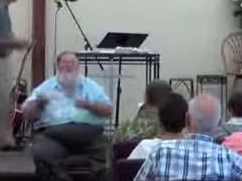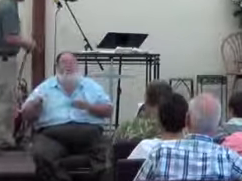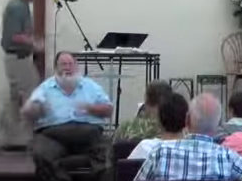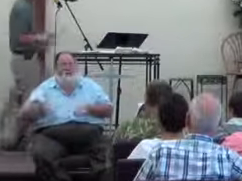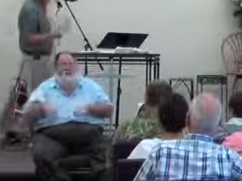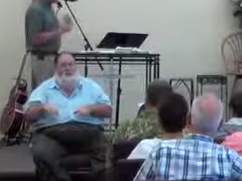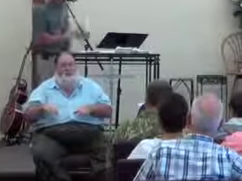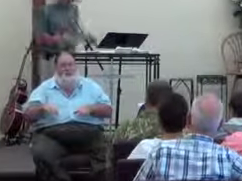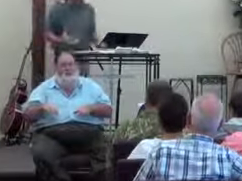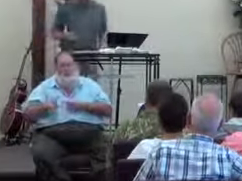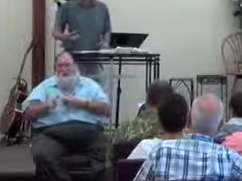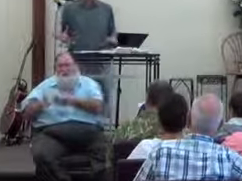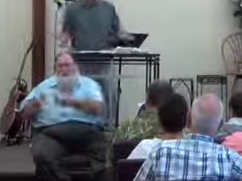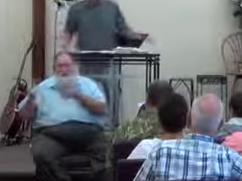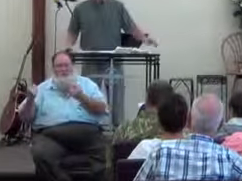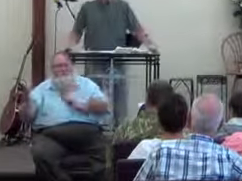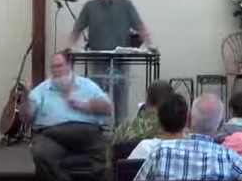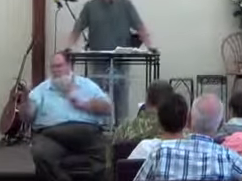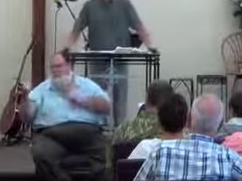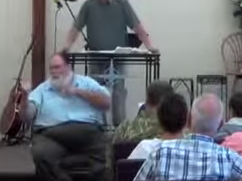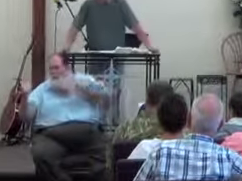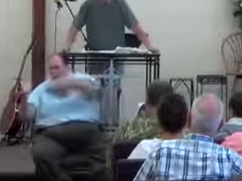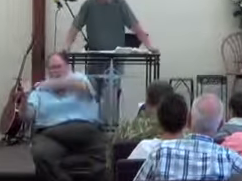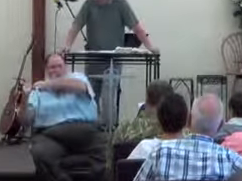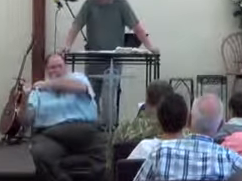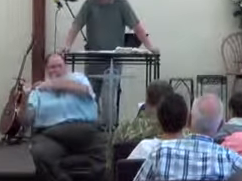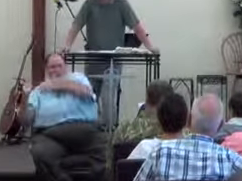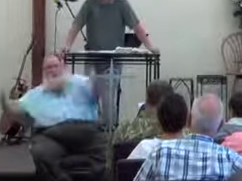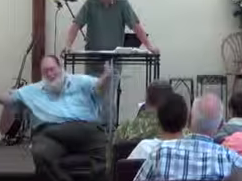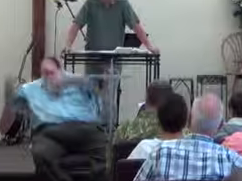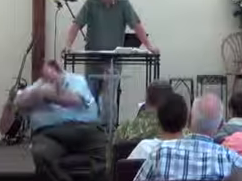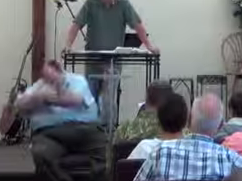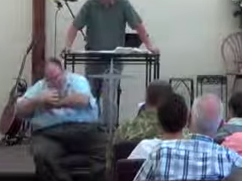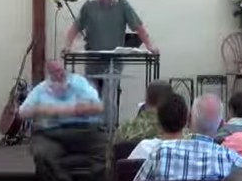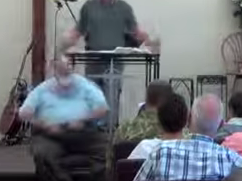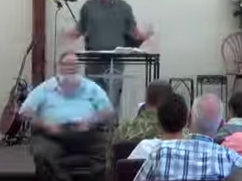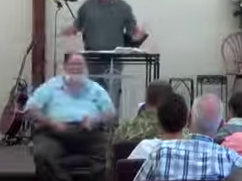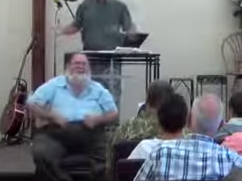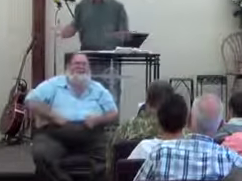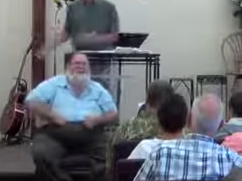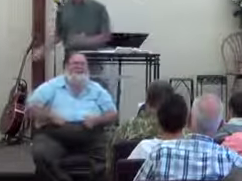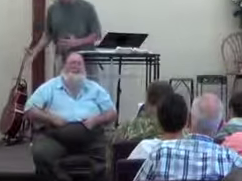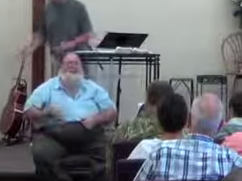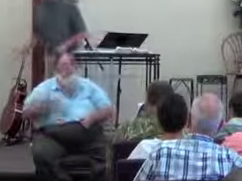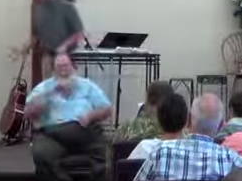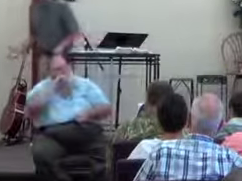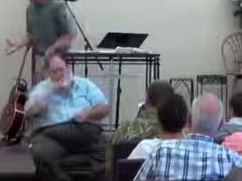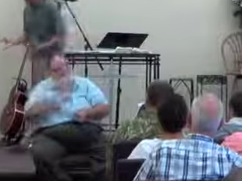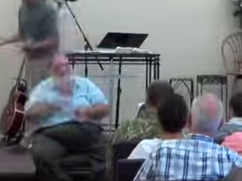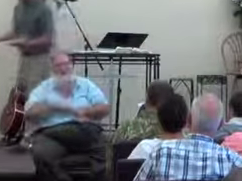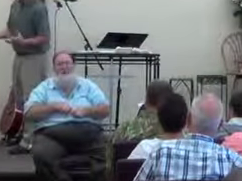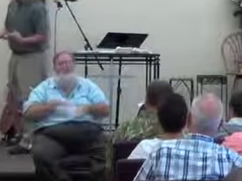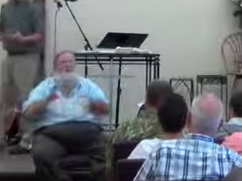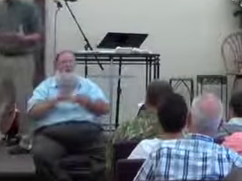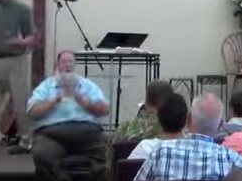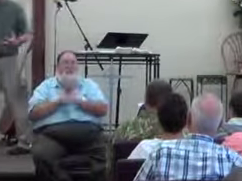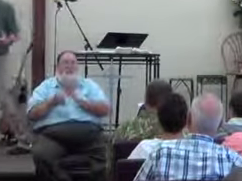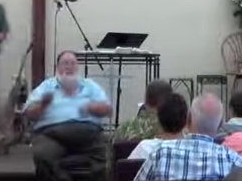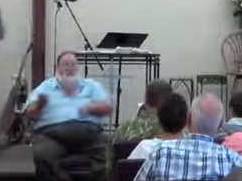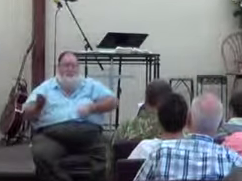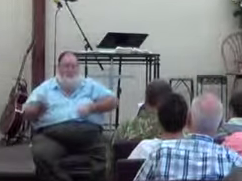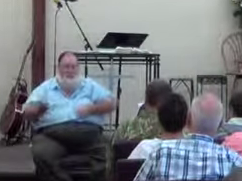He just gets me going. And I love that, just that bond with him. And I think that God wants to